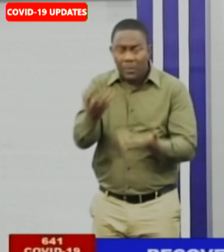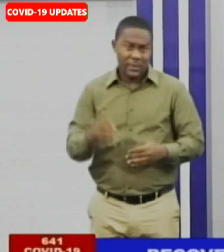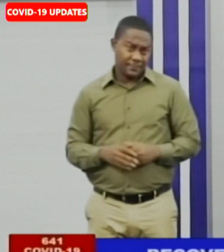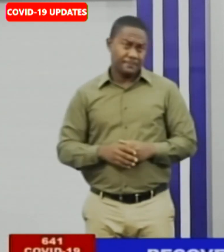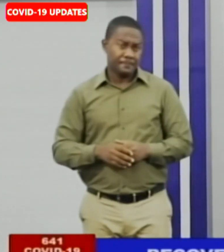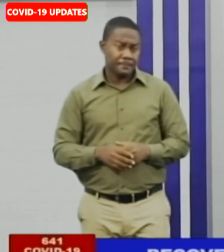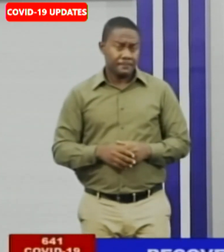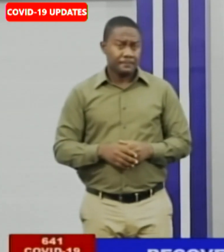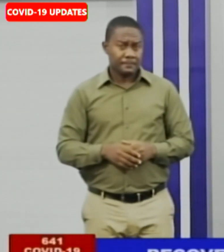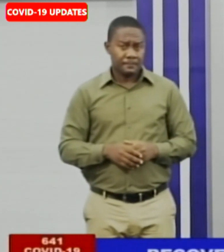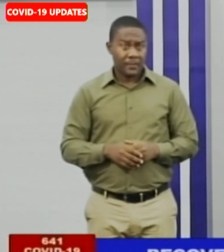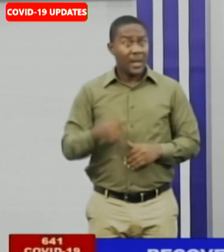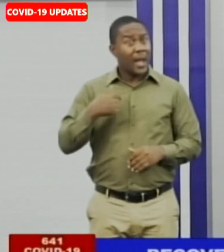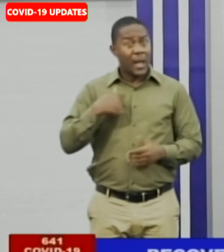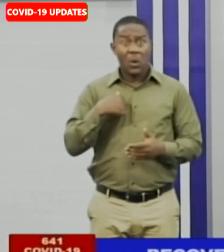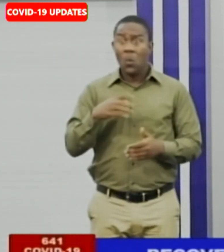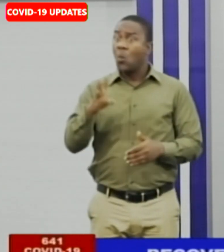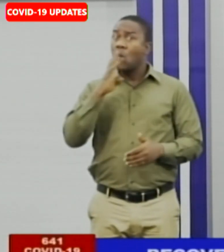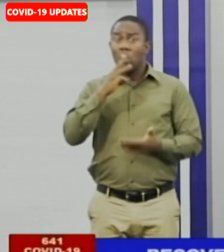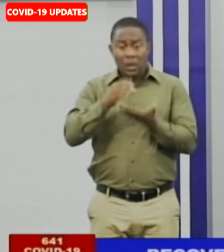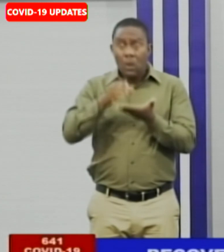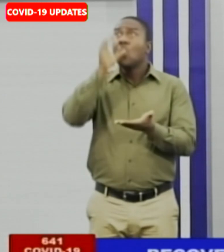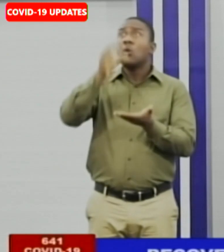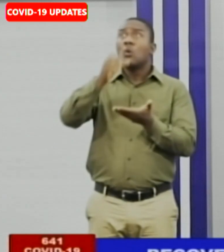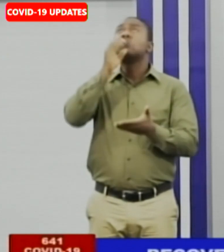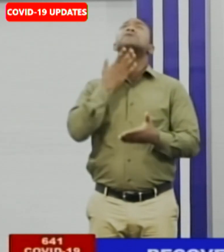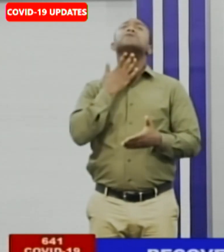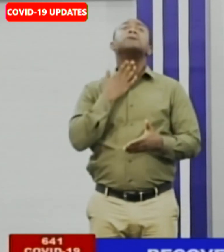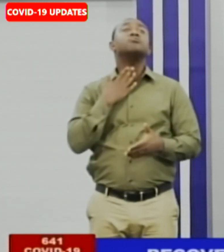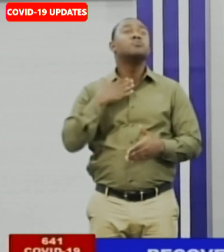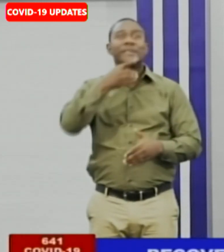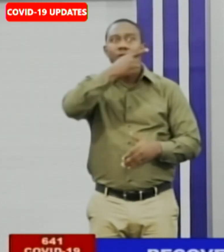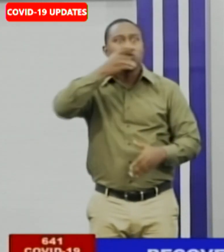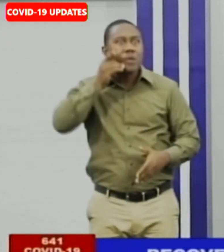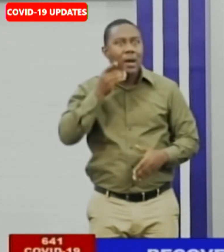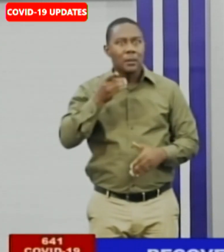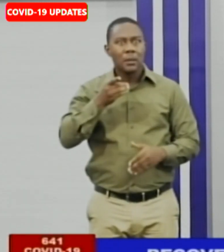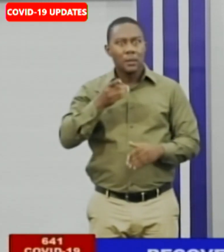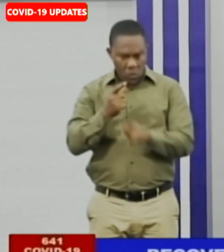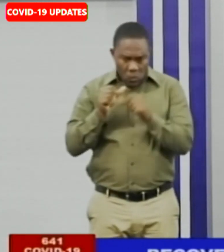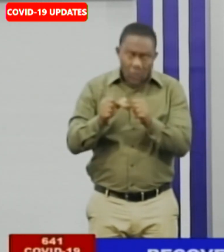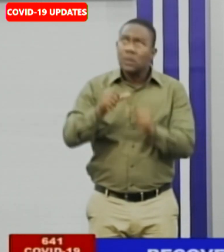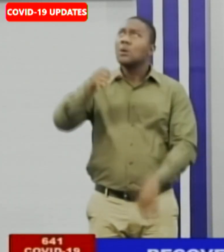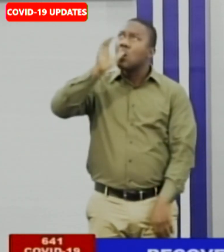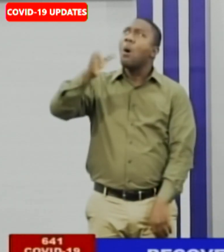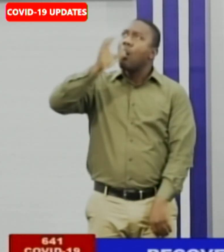within the shortest time like that. Within the shortest time that I take water, my throat is dried. So I have to be continuing taking water.